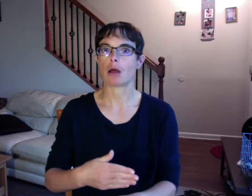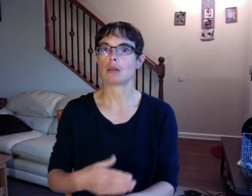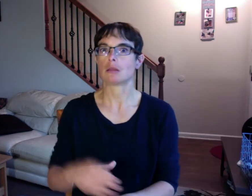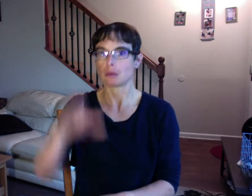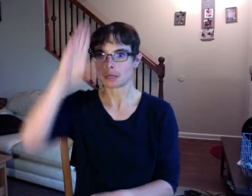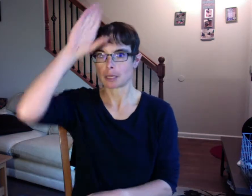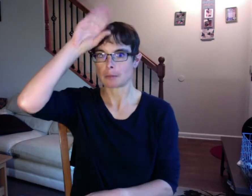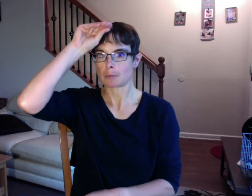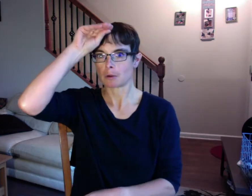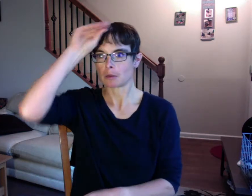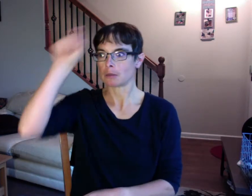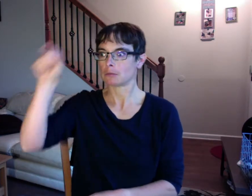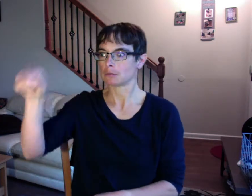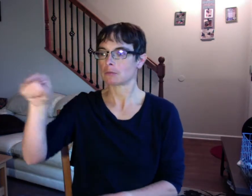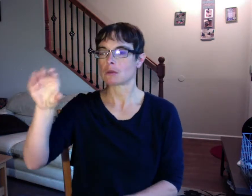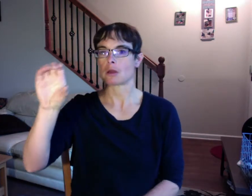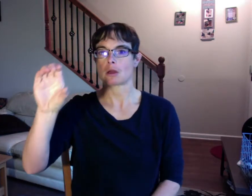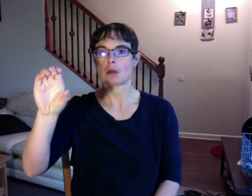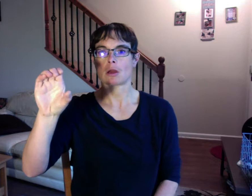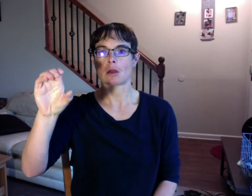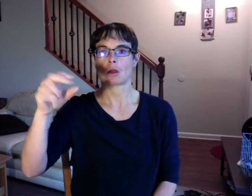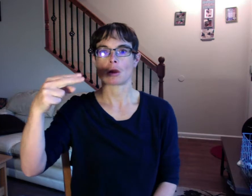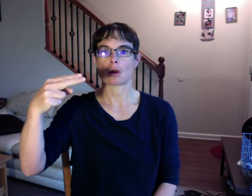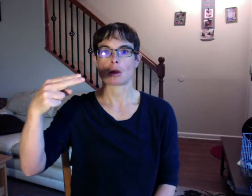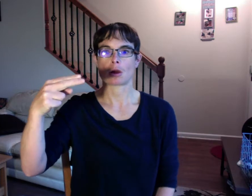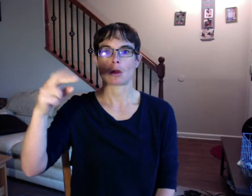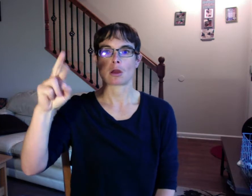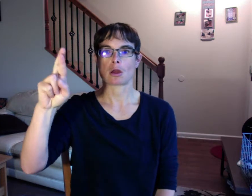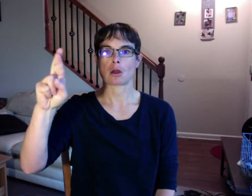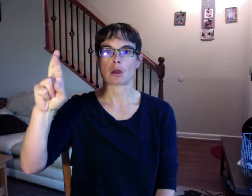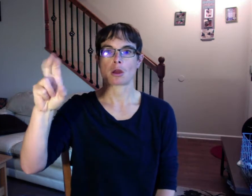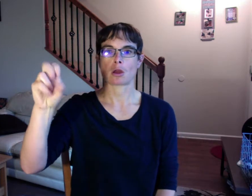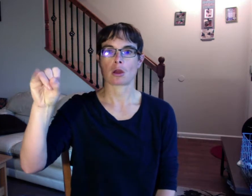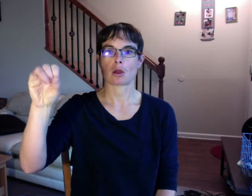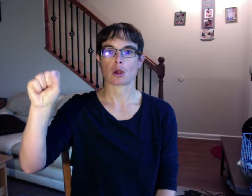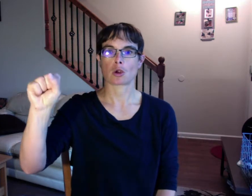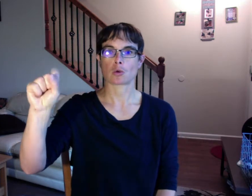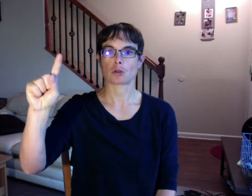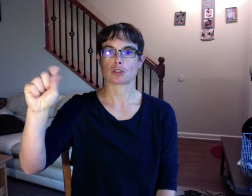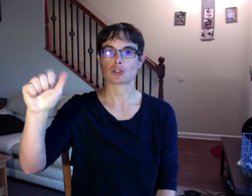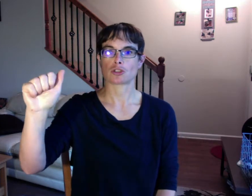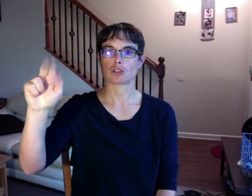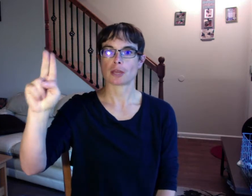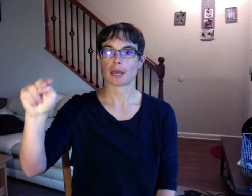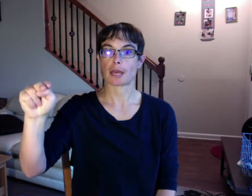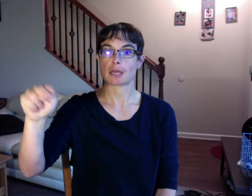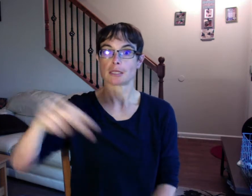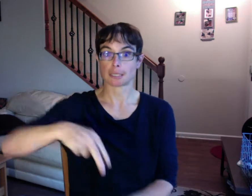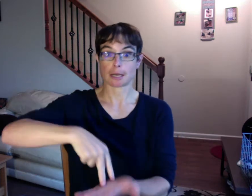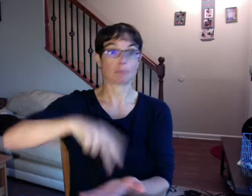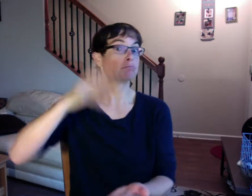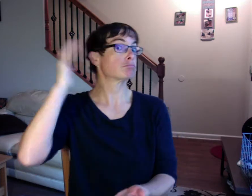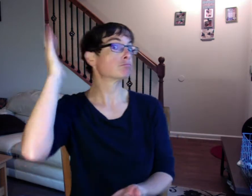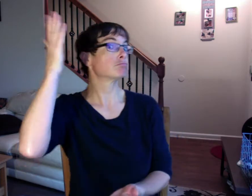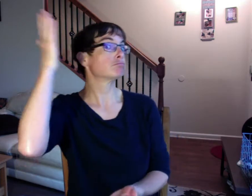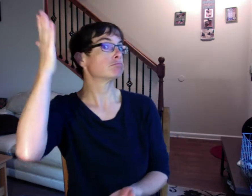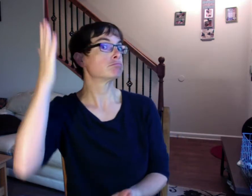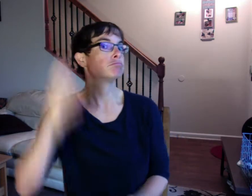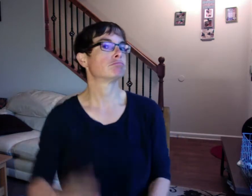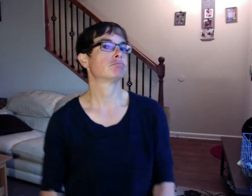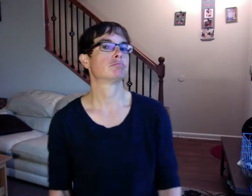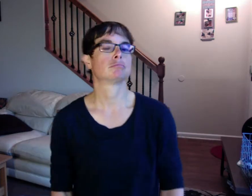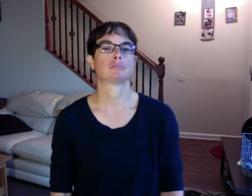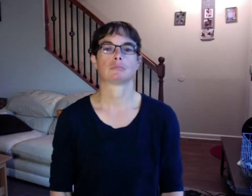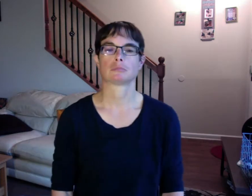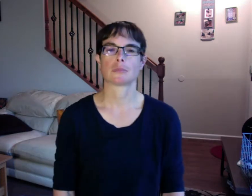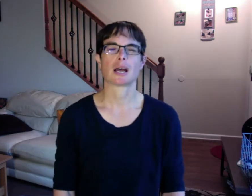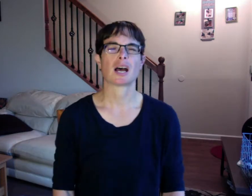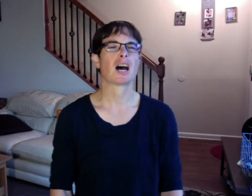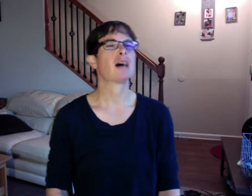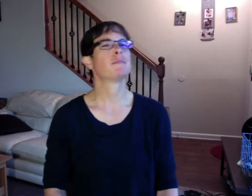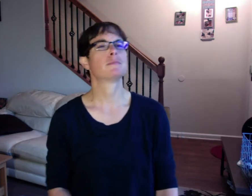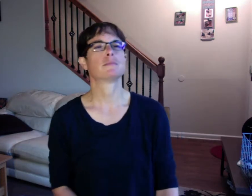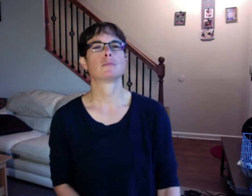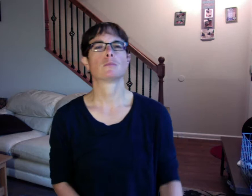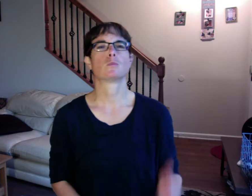know which is the hypotenuse? I know because. Which one is it? A, B, or